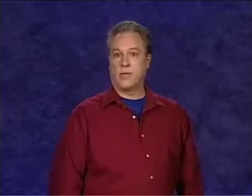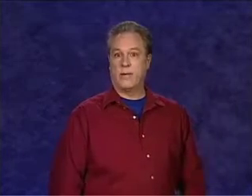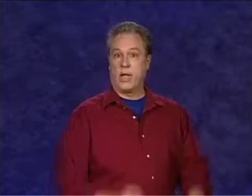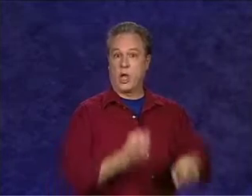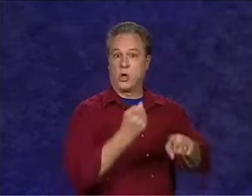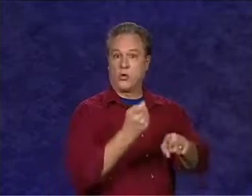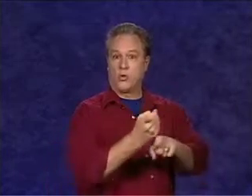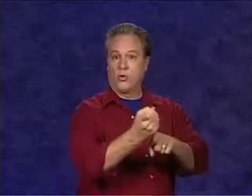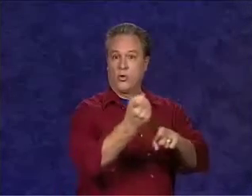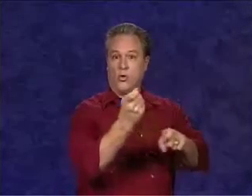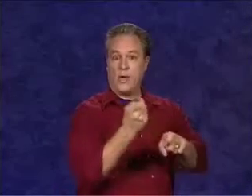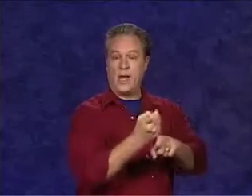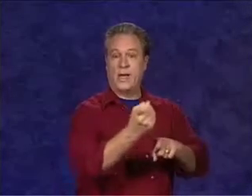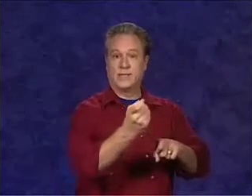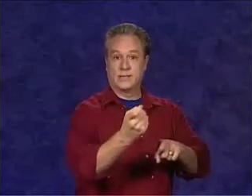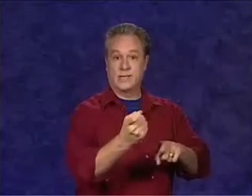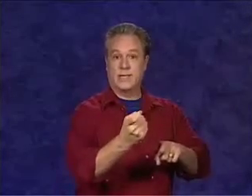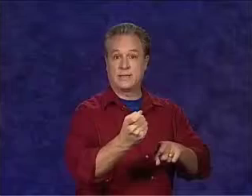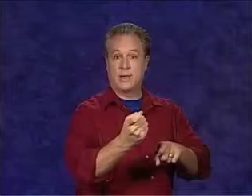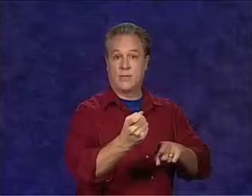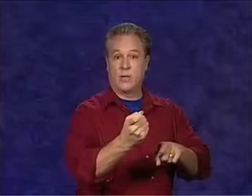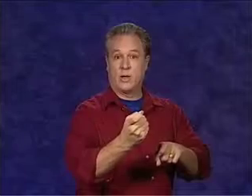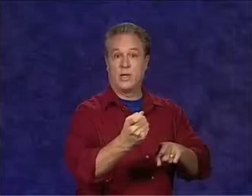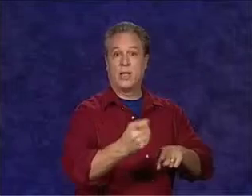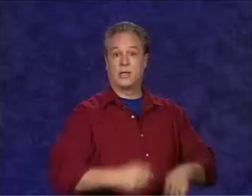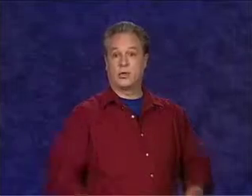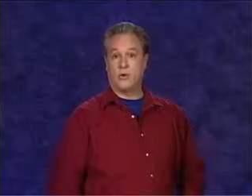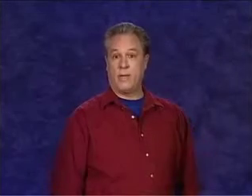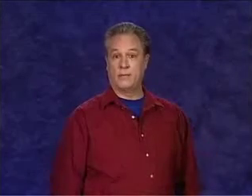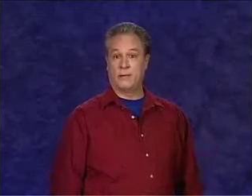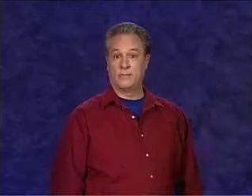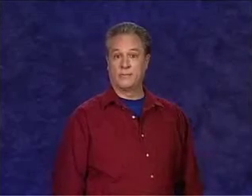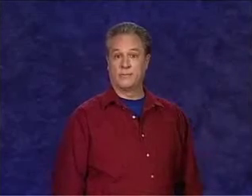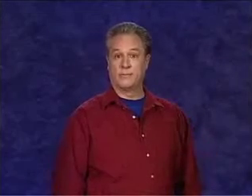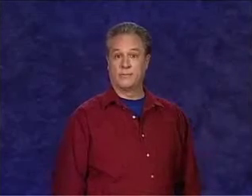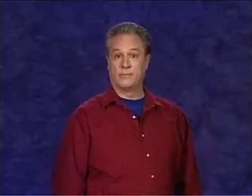extremely cruel way to tease someone and torment them.